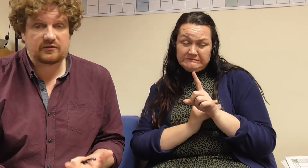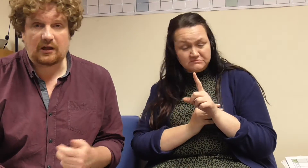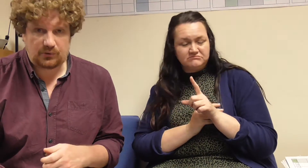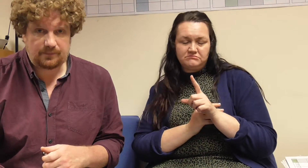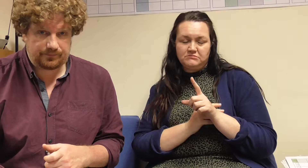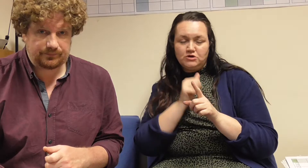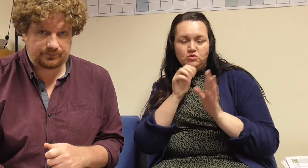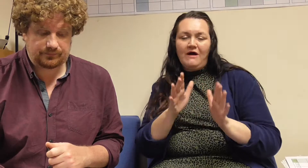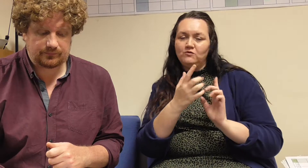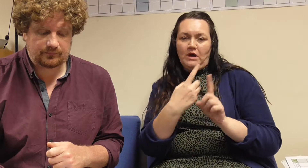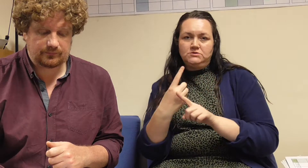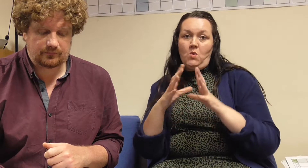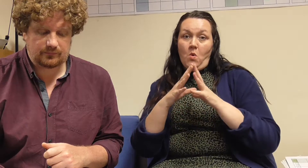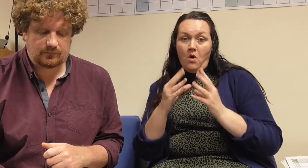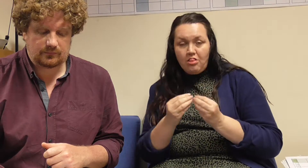They're just to help you.